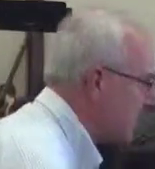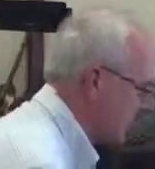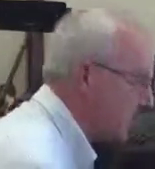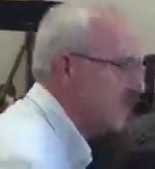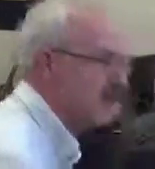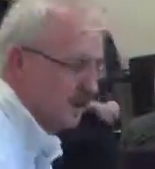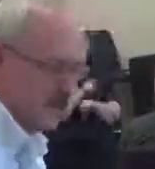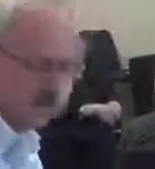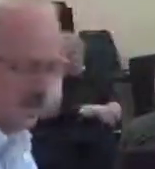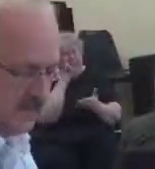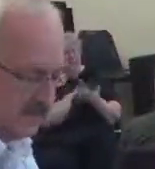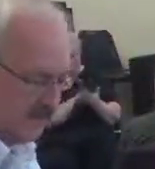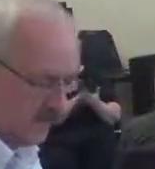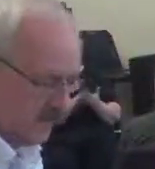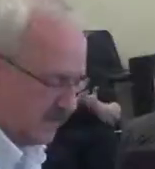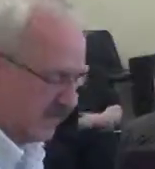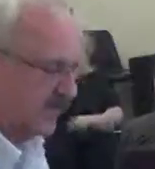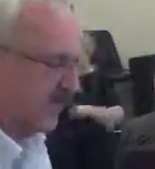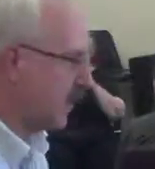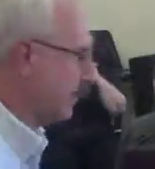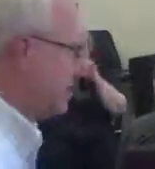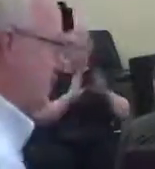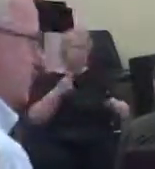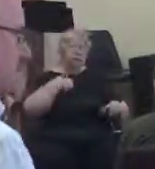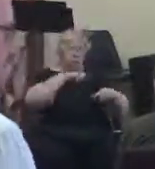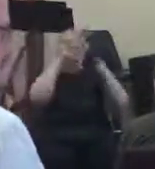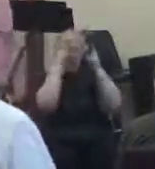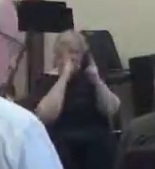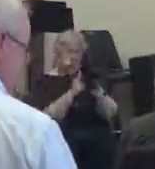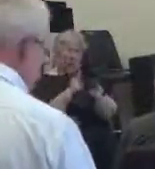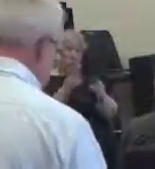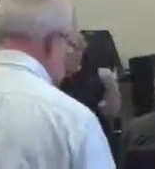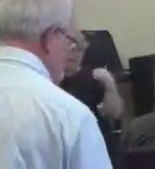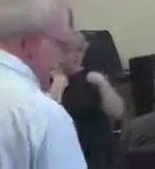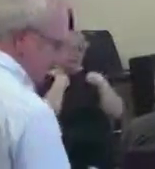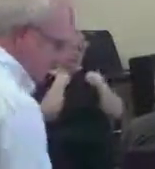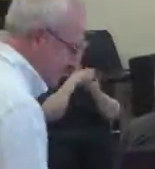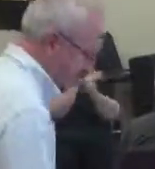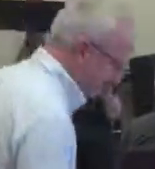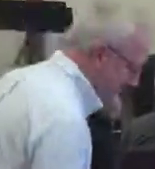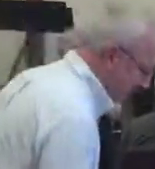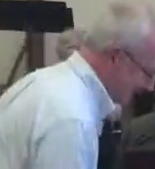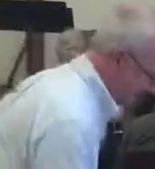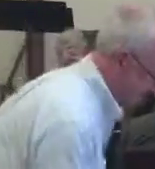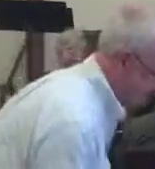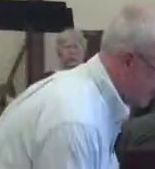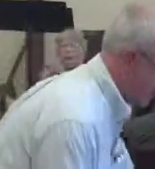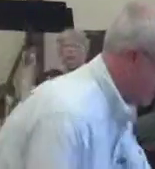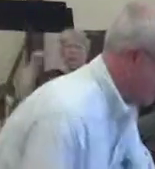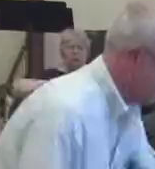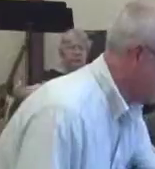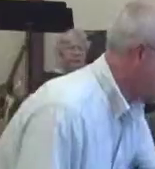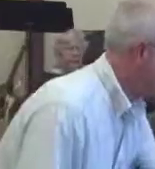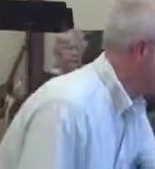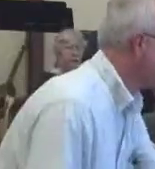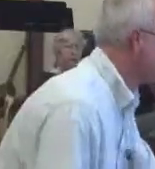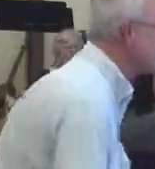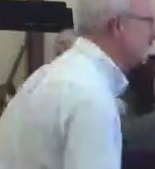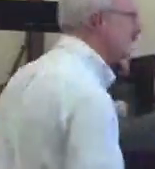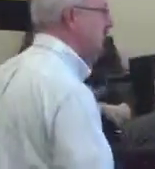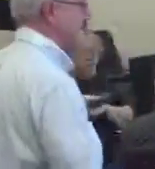blessed, and we're so honored to have him be a part of this church. He's the founder of SEND. We